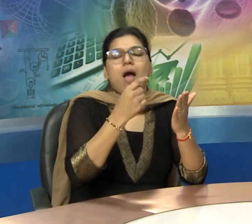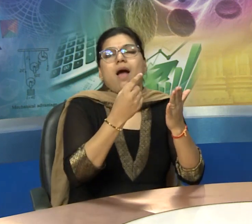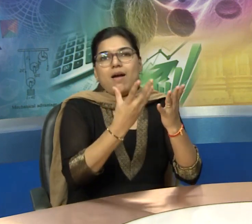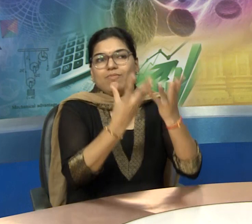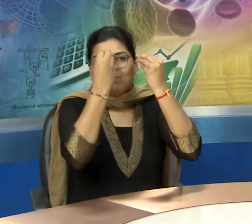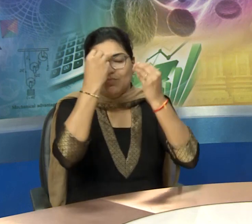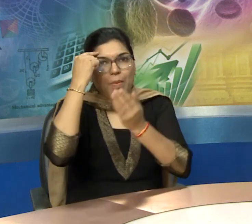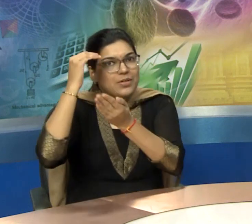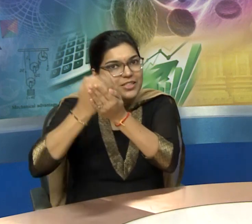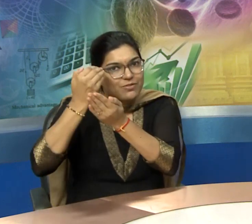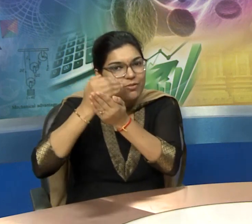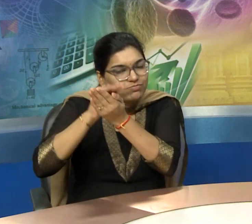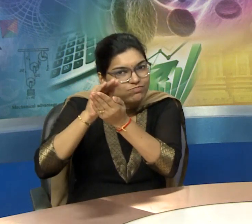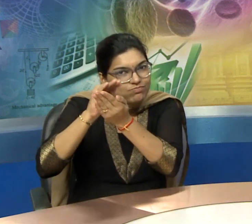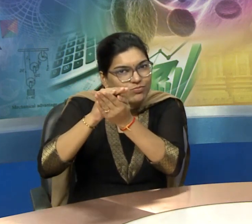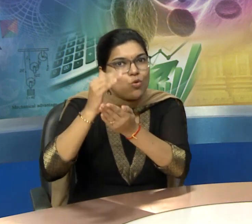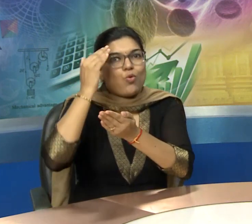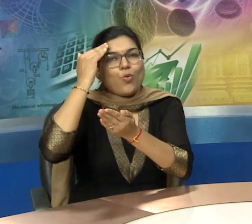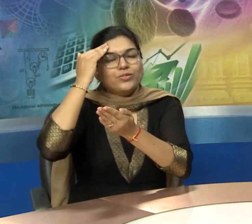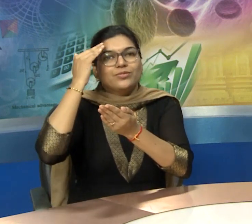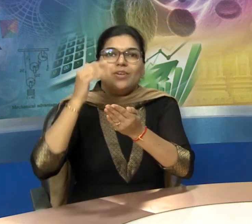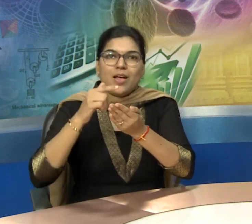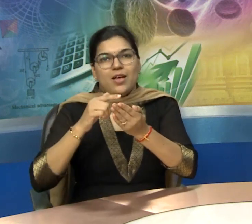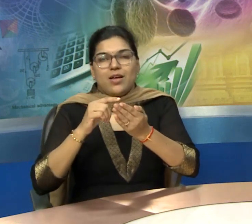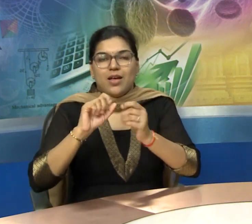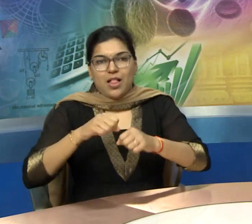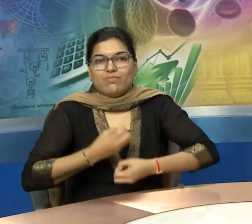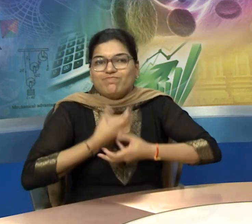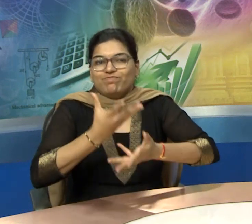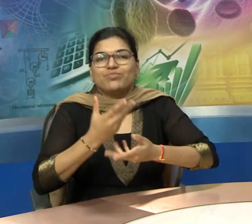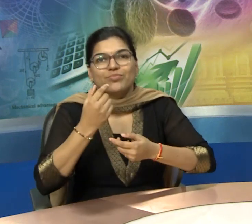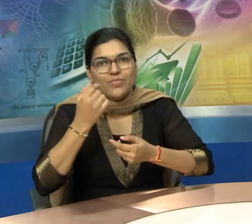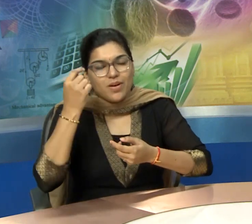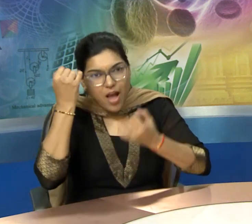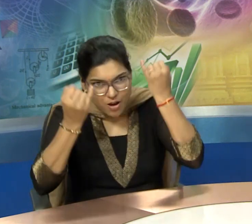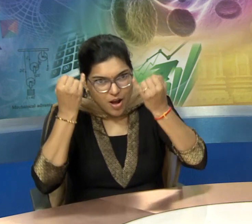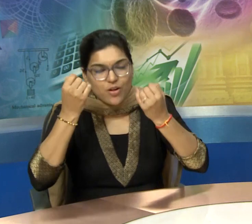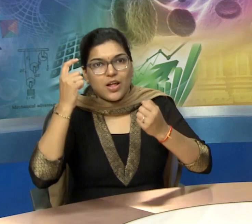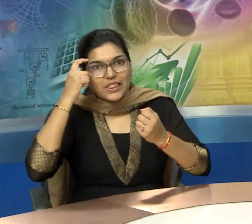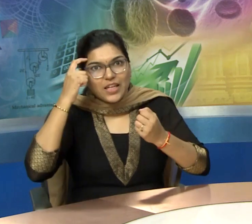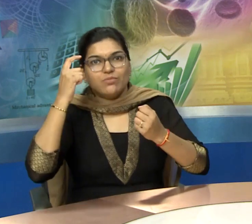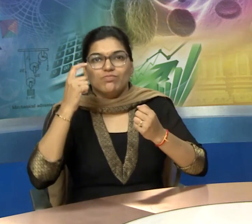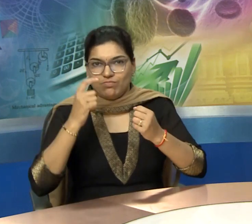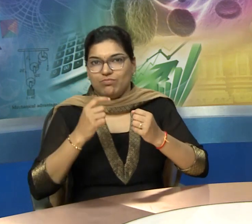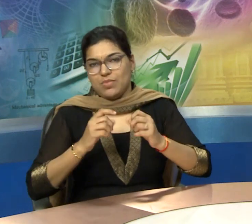as the education closes the gap between the individual and the recorded knowledge.